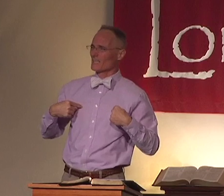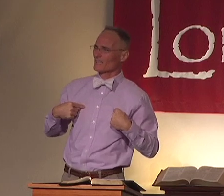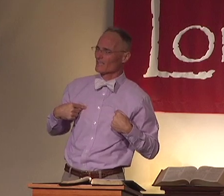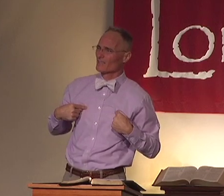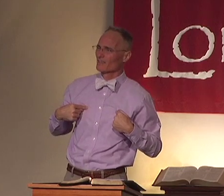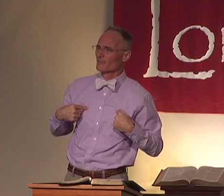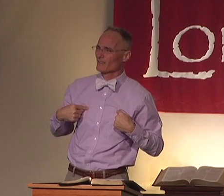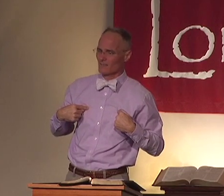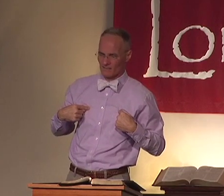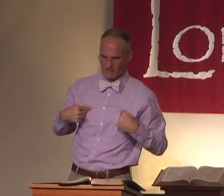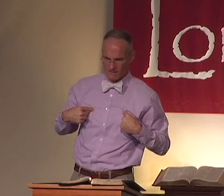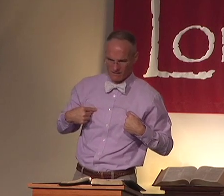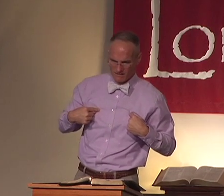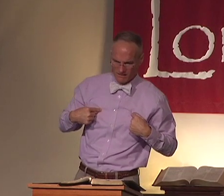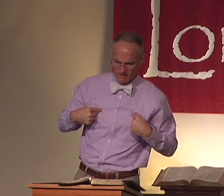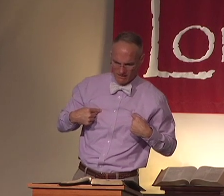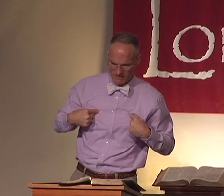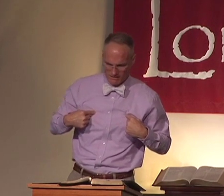It's not about me.